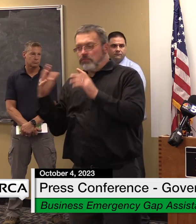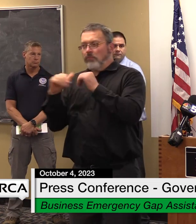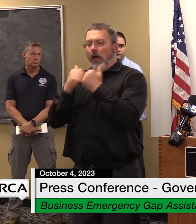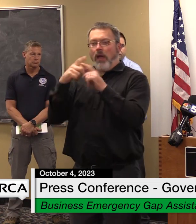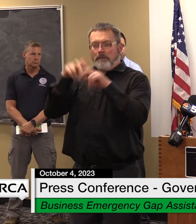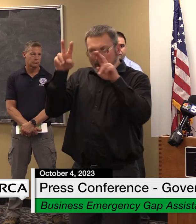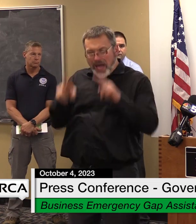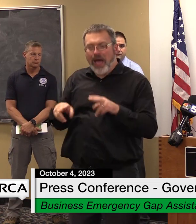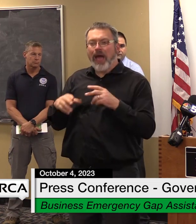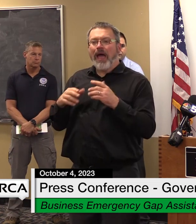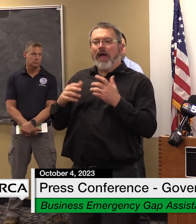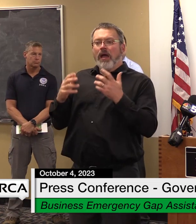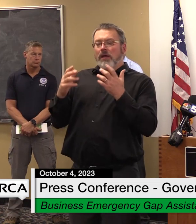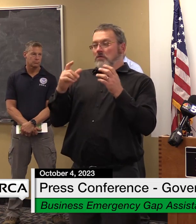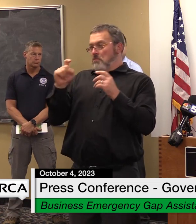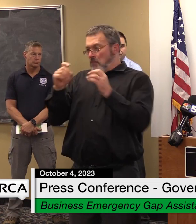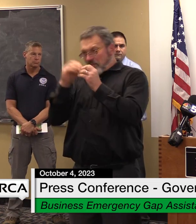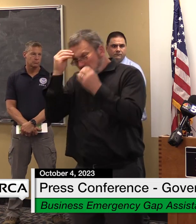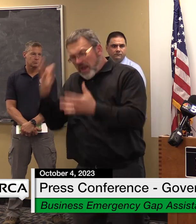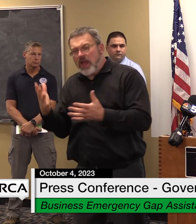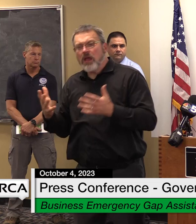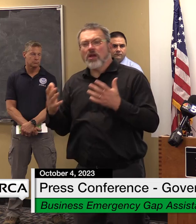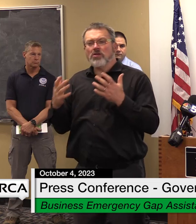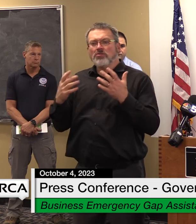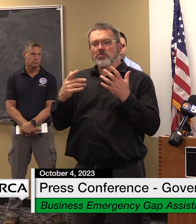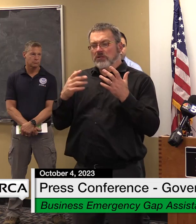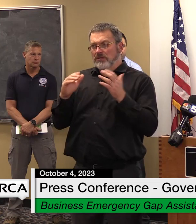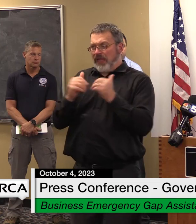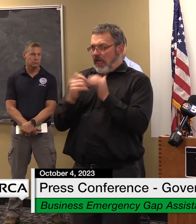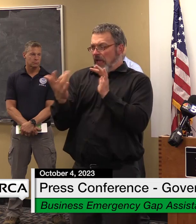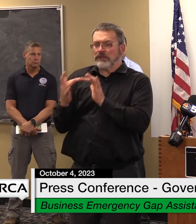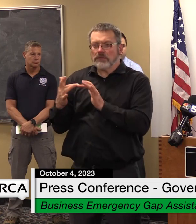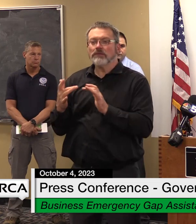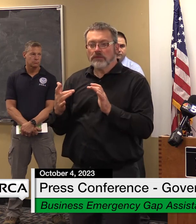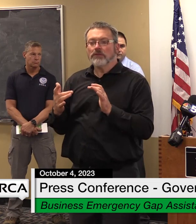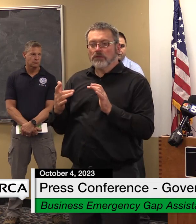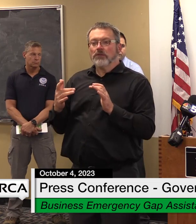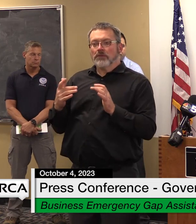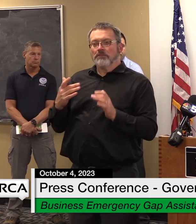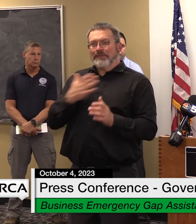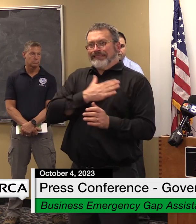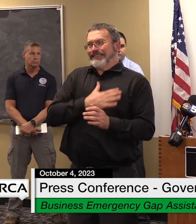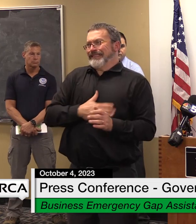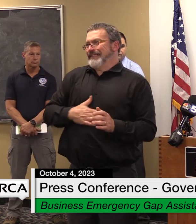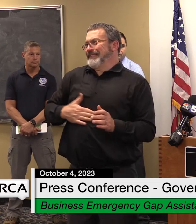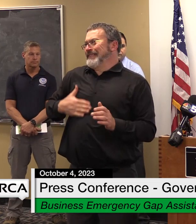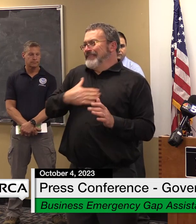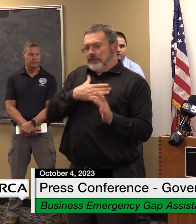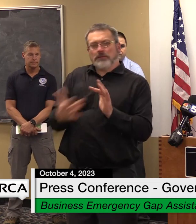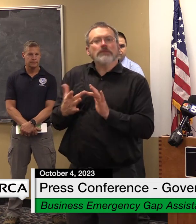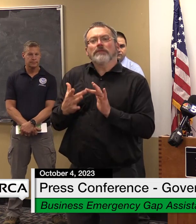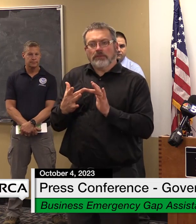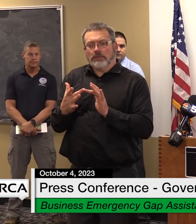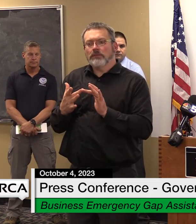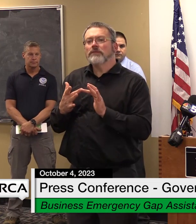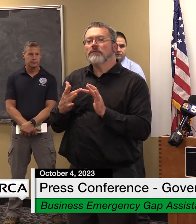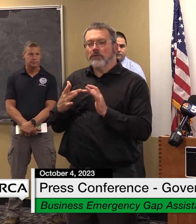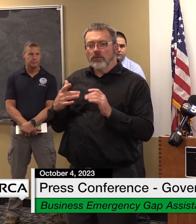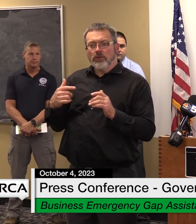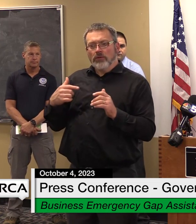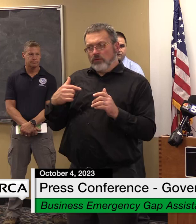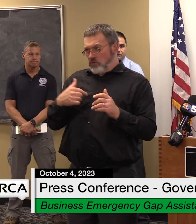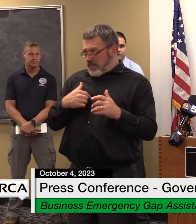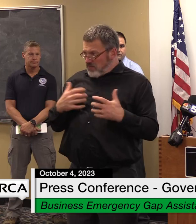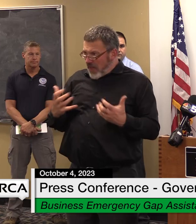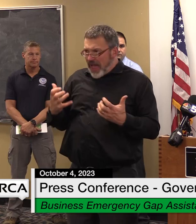that we could serve as many people as possible. We want to hear from you and work with you so that as many as possible benefit from the